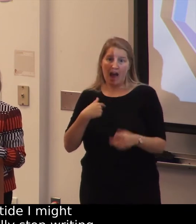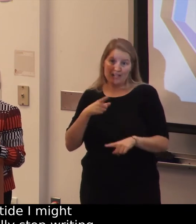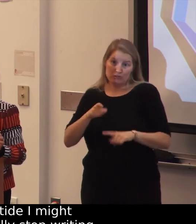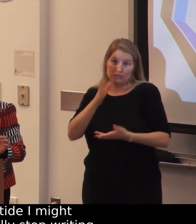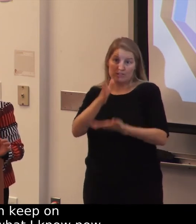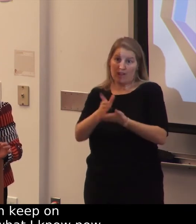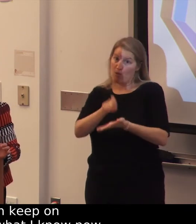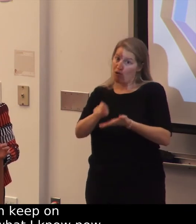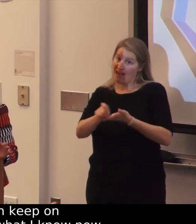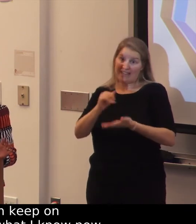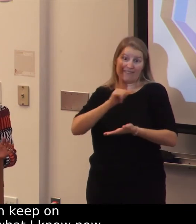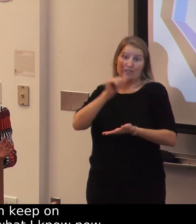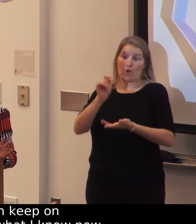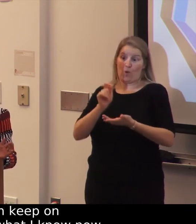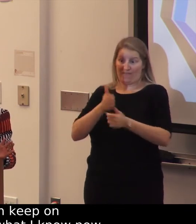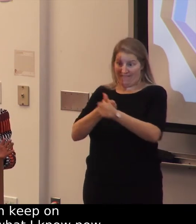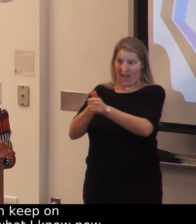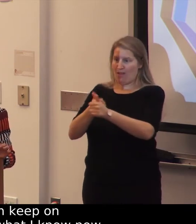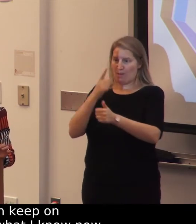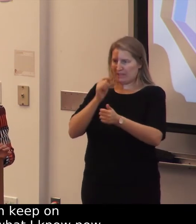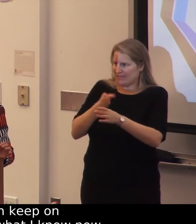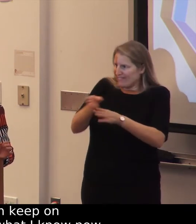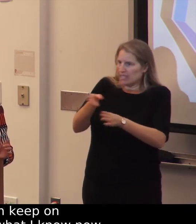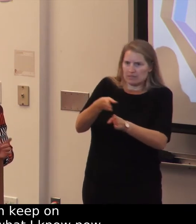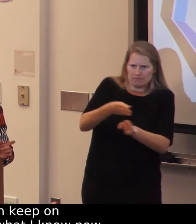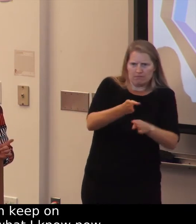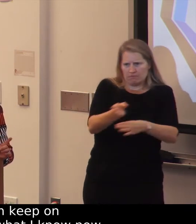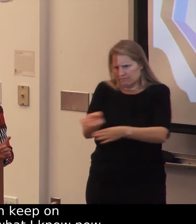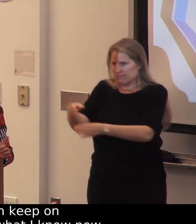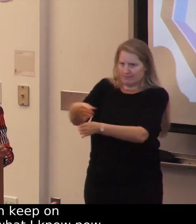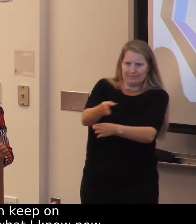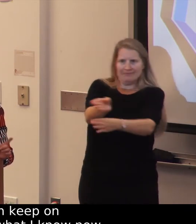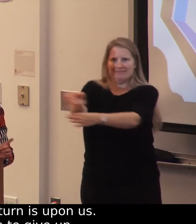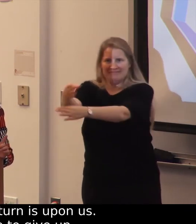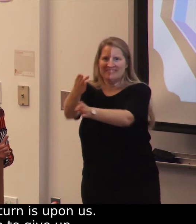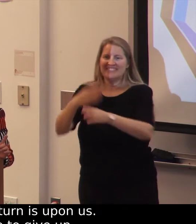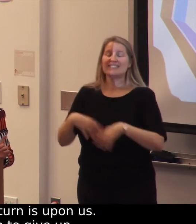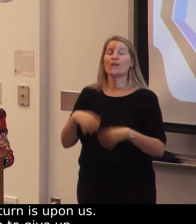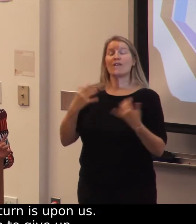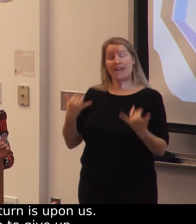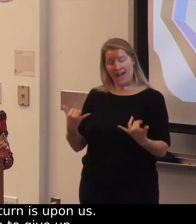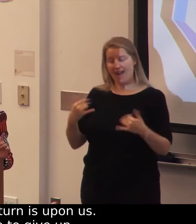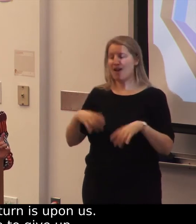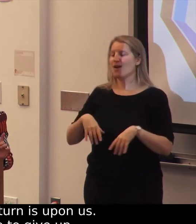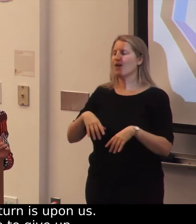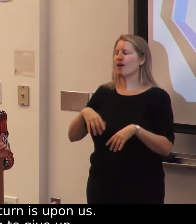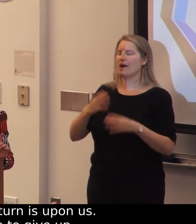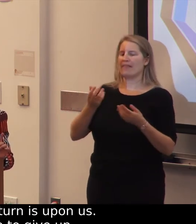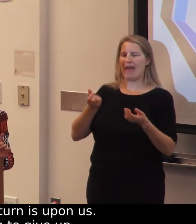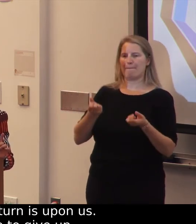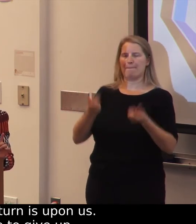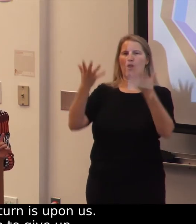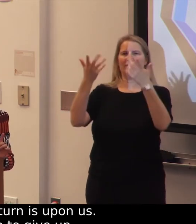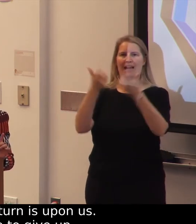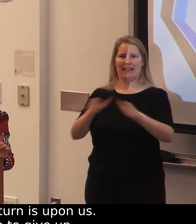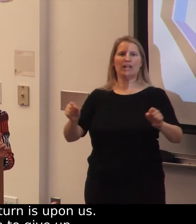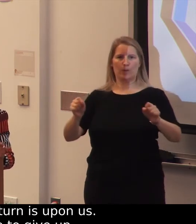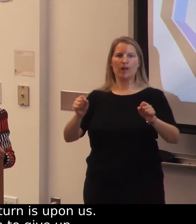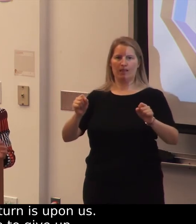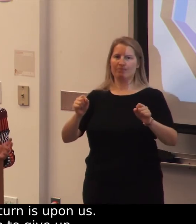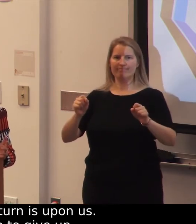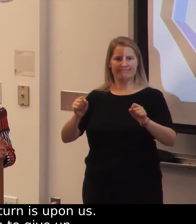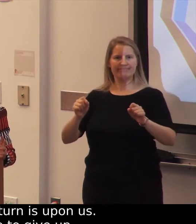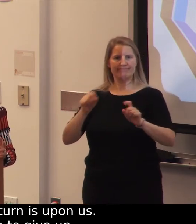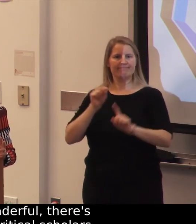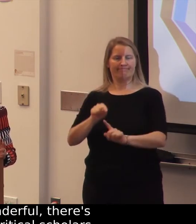right? So I've got to keep on reading so I can keep on writing, right? And what I know now is that, in fact, this multilingual turn is upon us. So I have